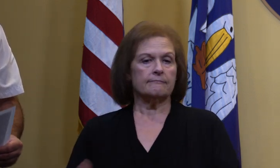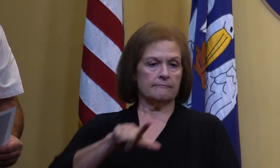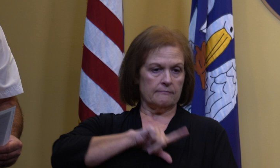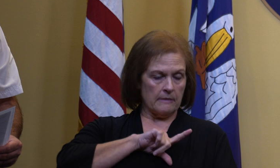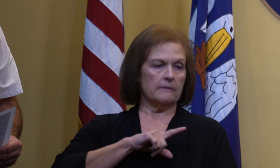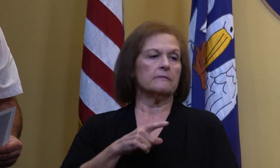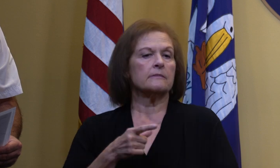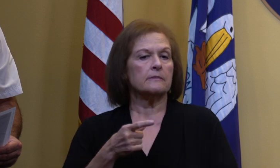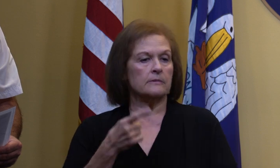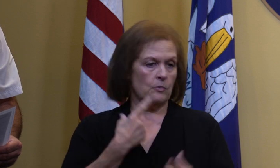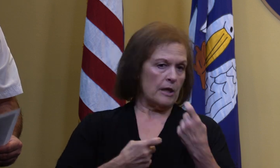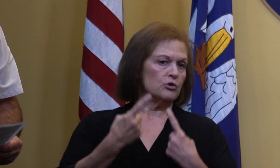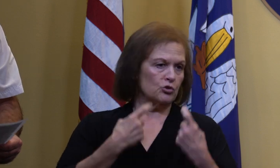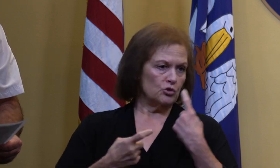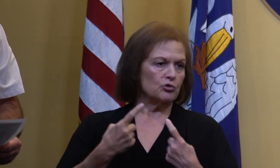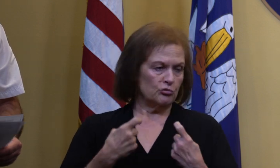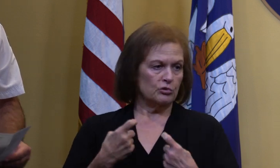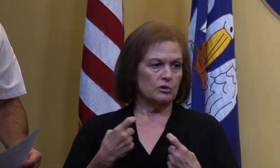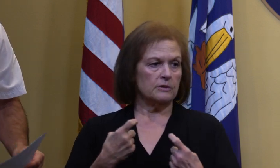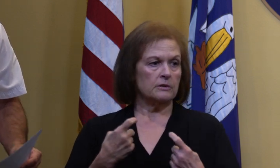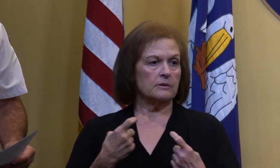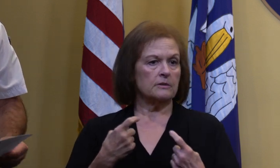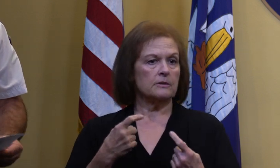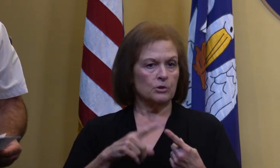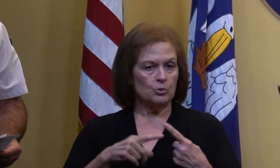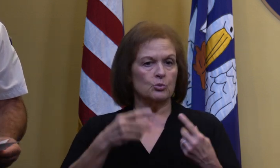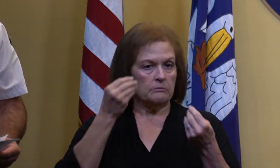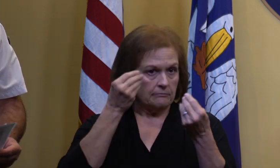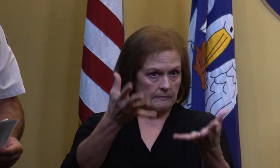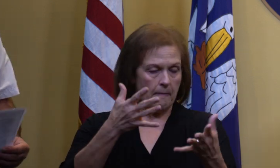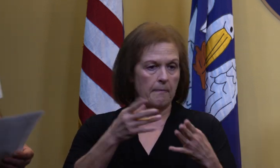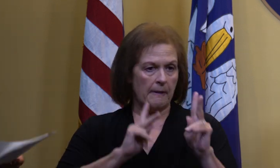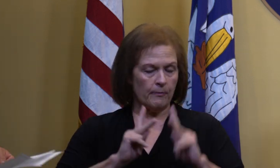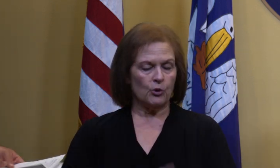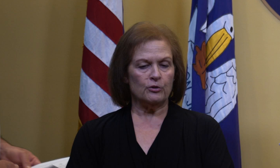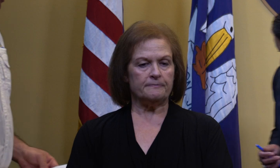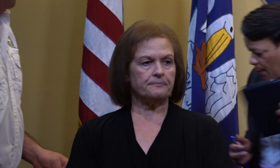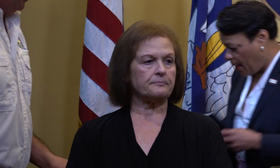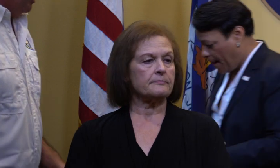with questions from the media to the public. Colin?